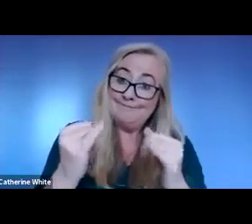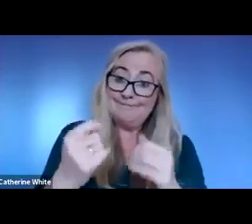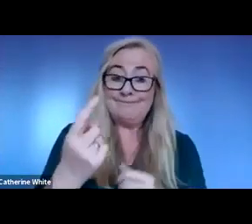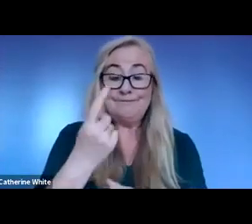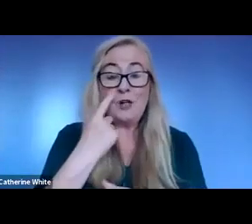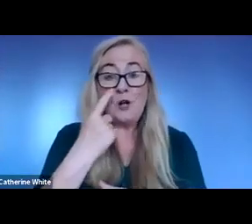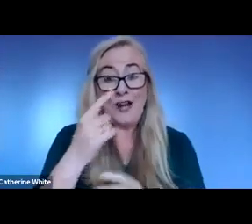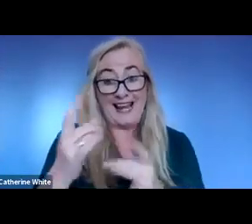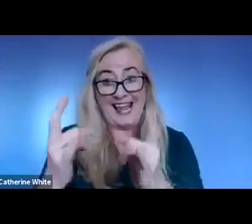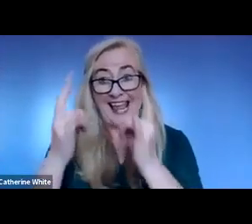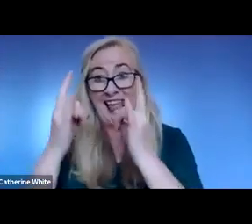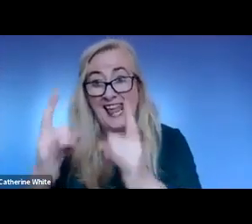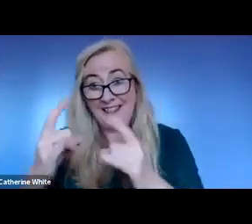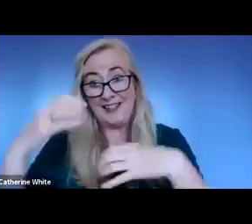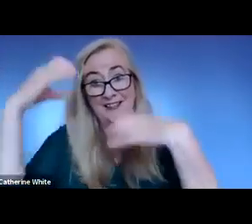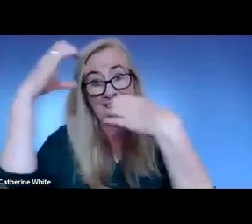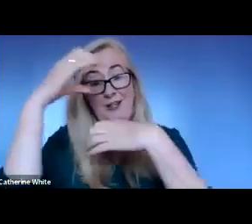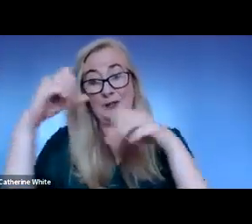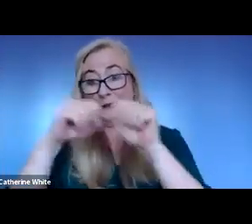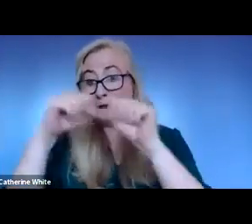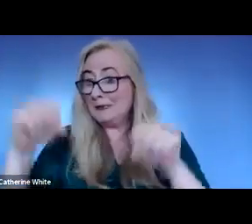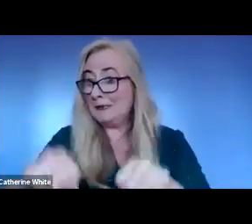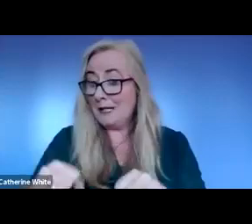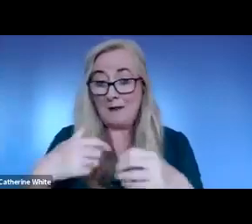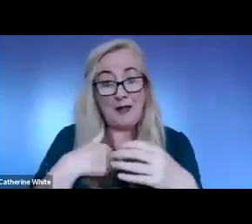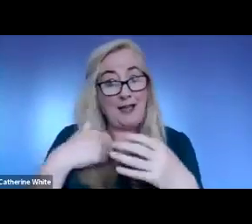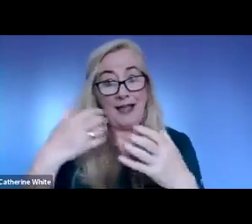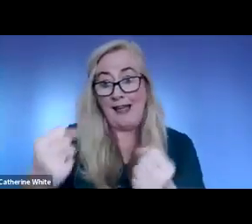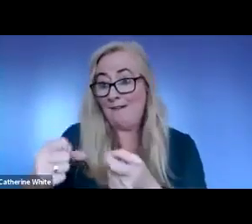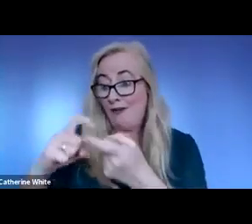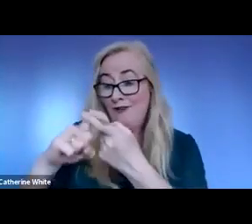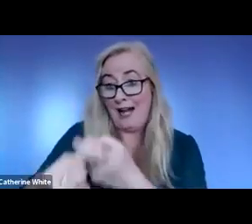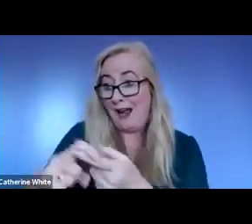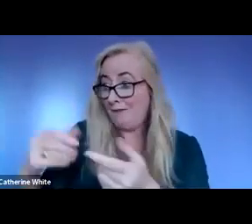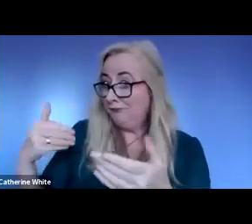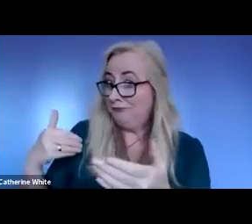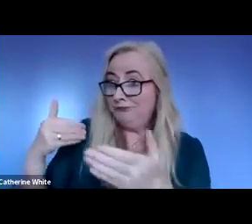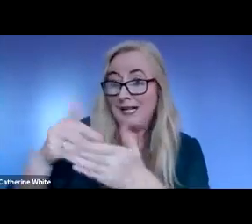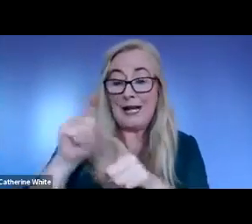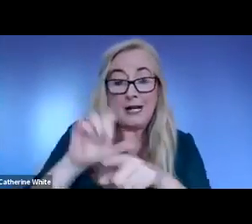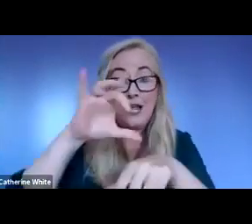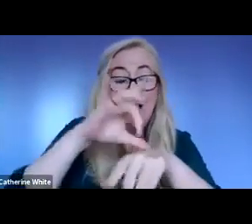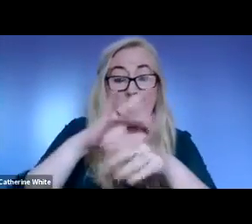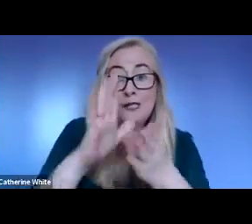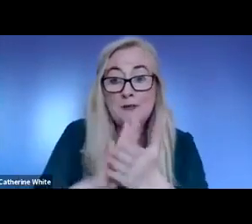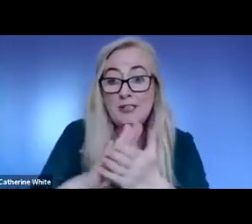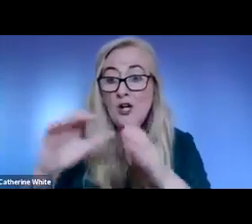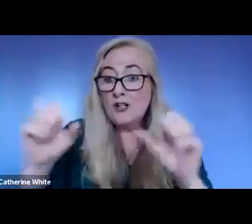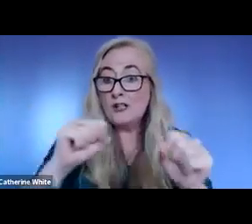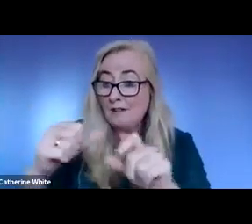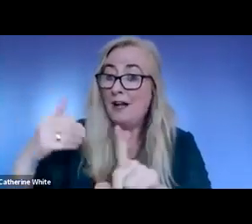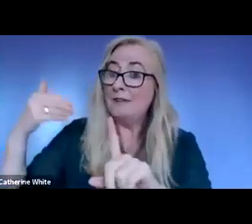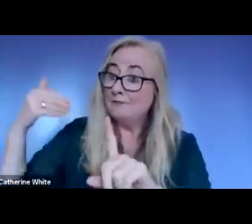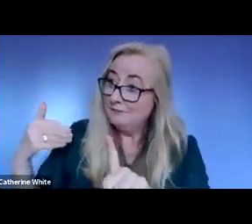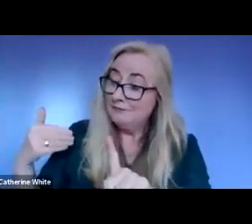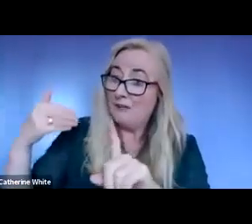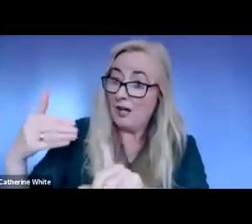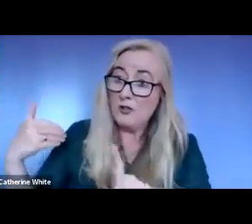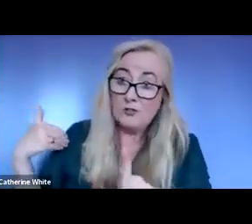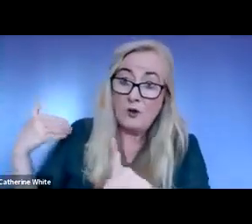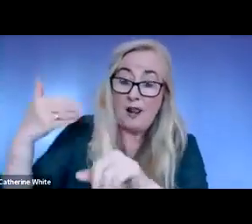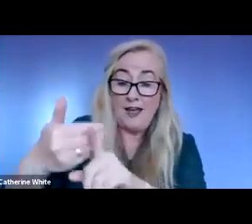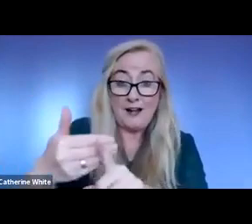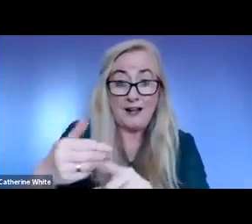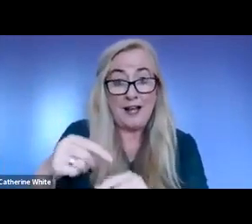our healthcare system. You know, we have relied on acute services, hospital services for so long, to the extent